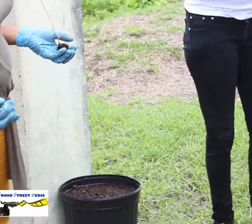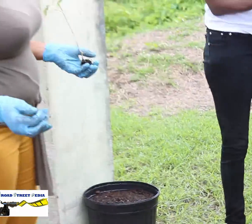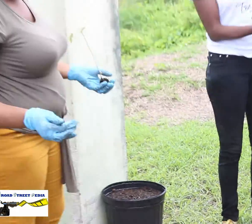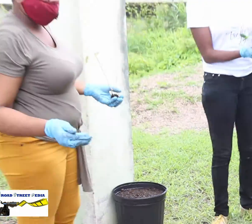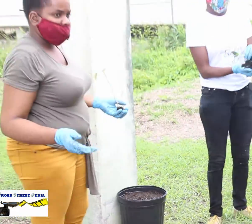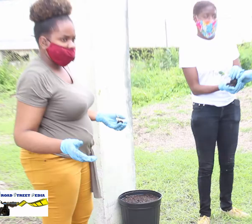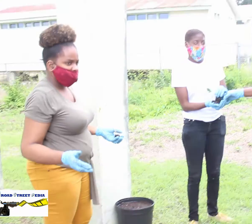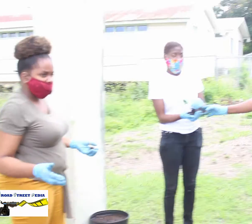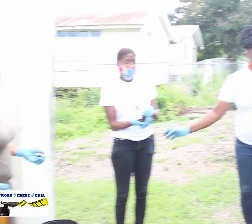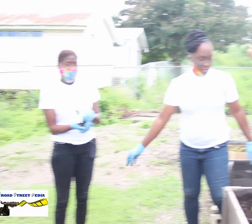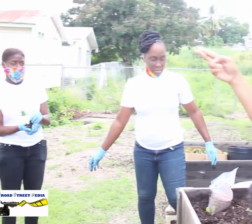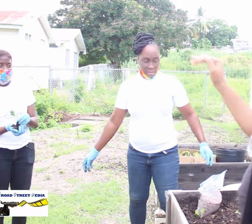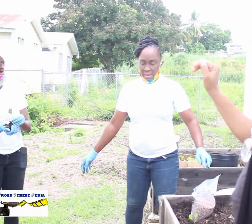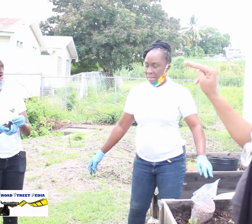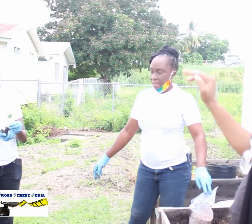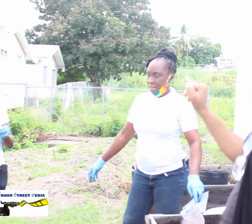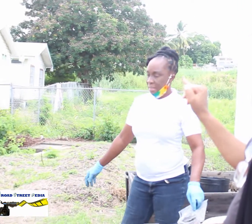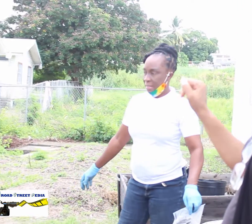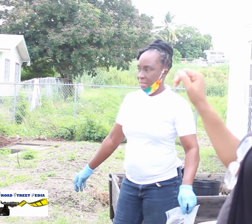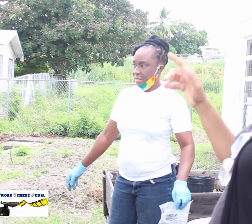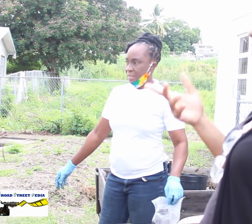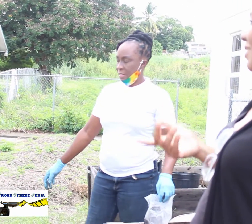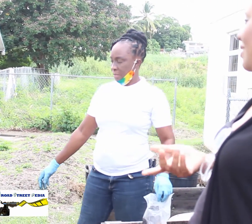For the next part.